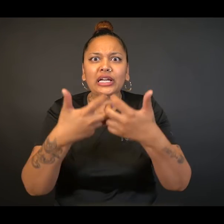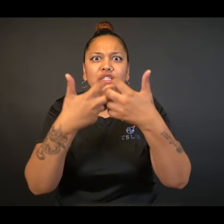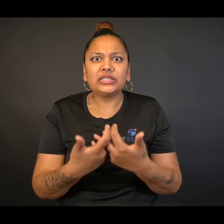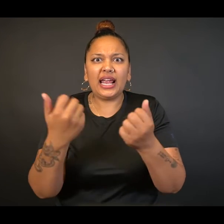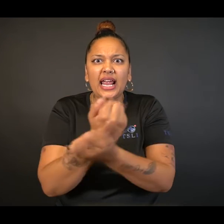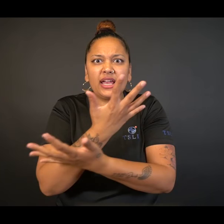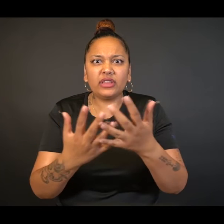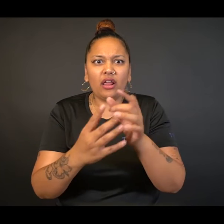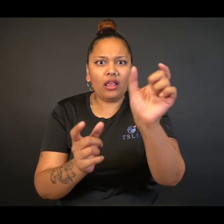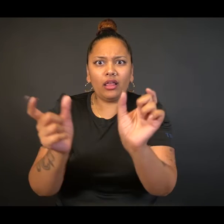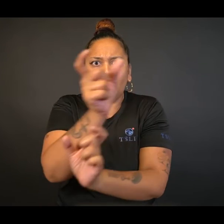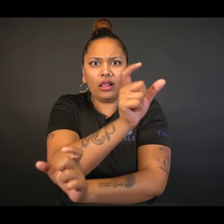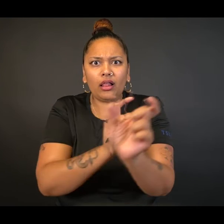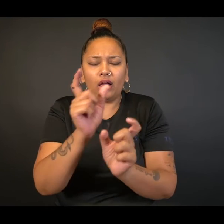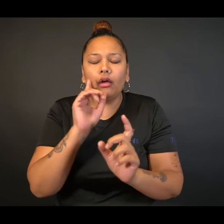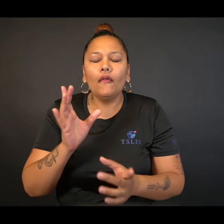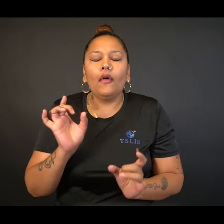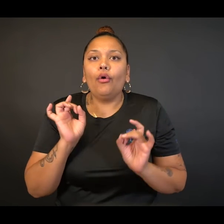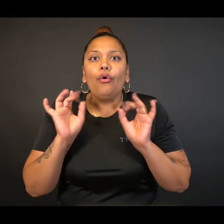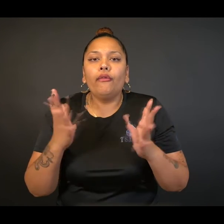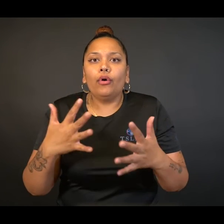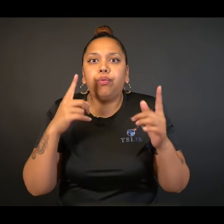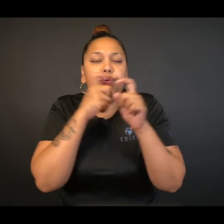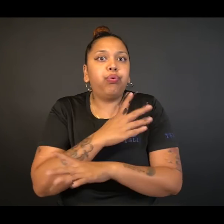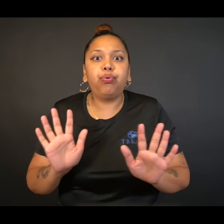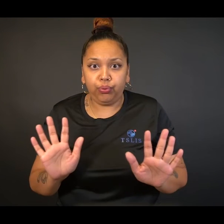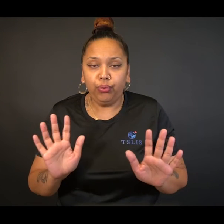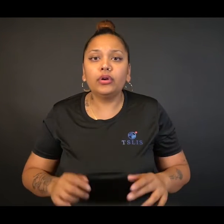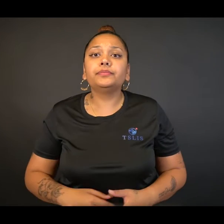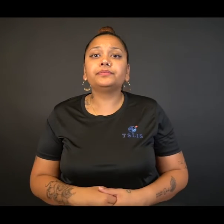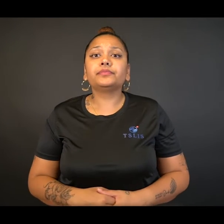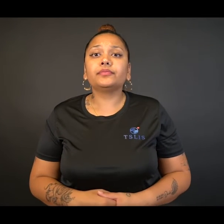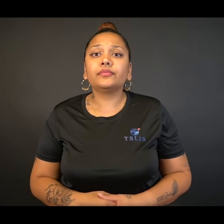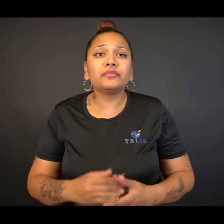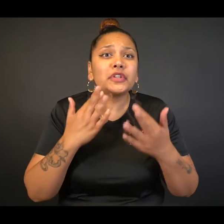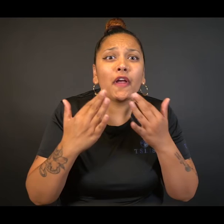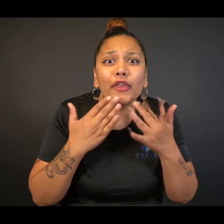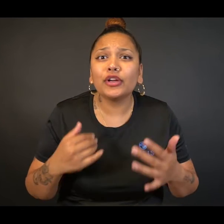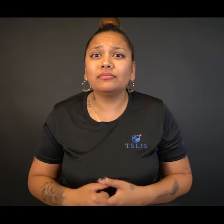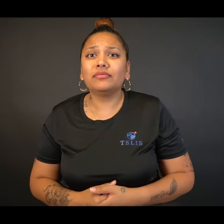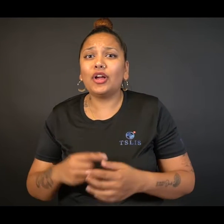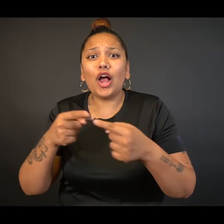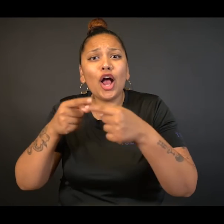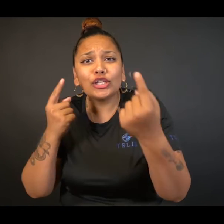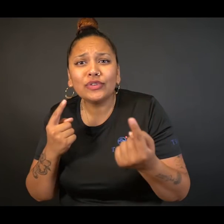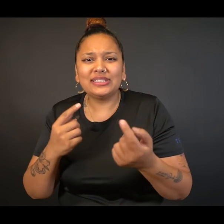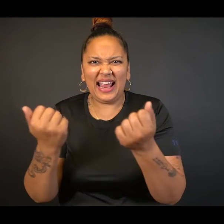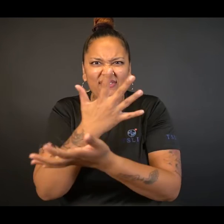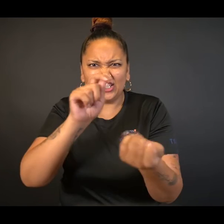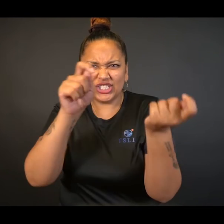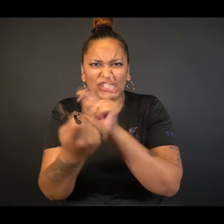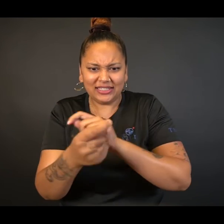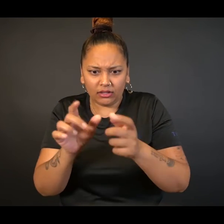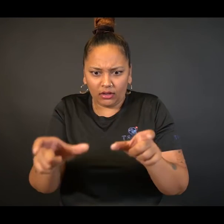And one day I went to the bank, and lo and behold, they had replaced the machines with brand new ones,